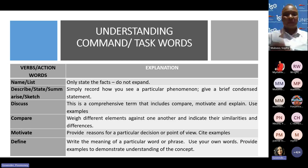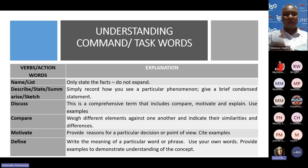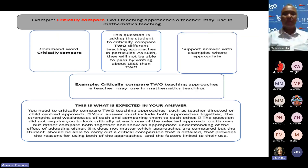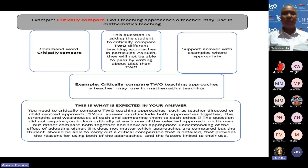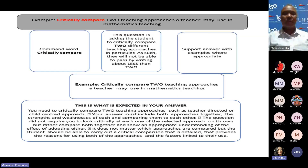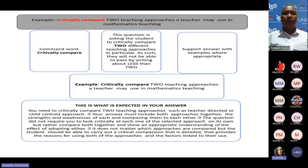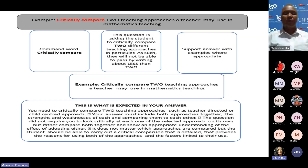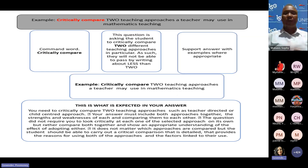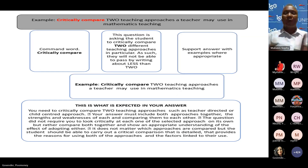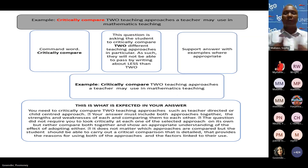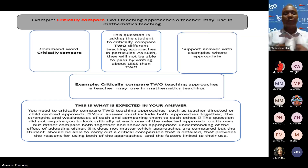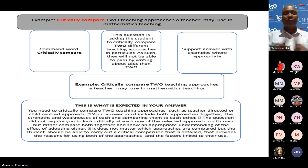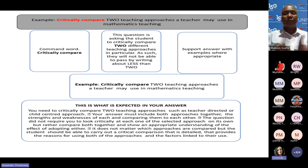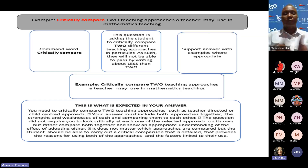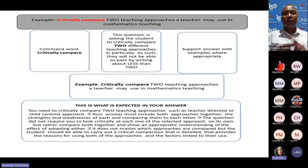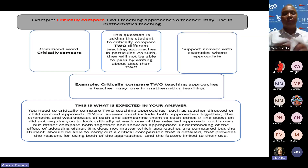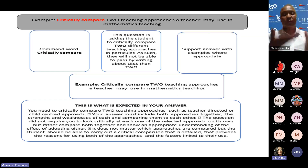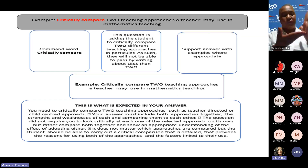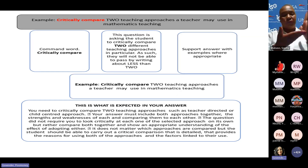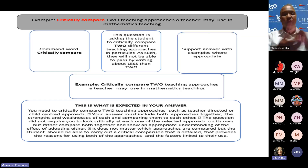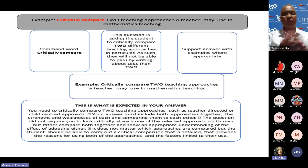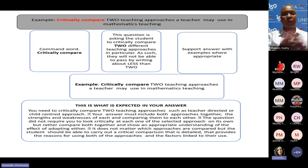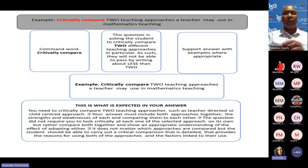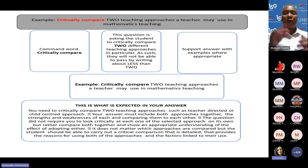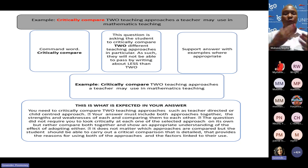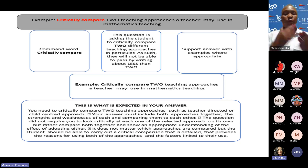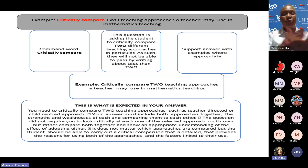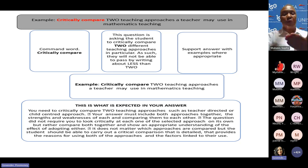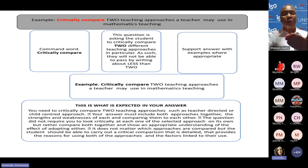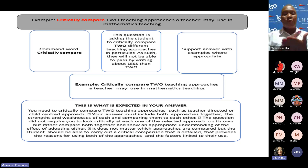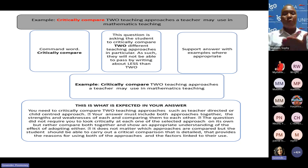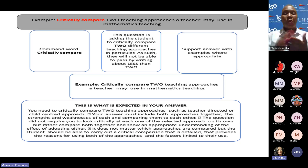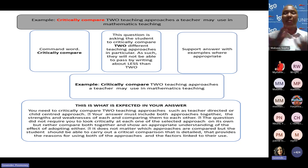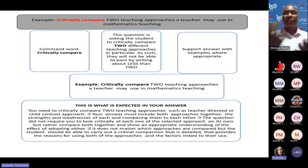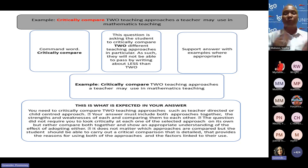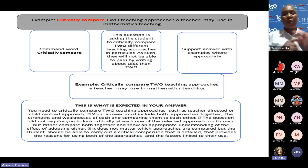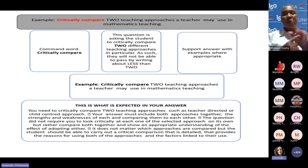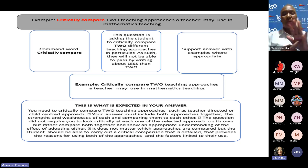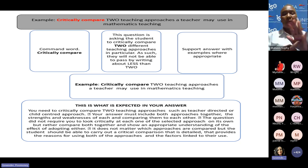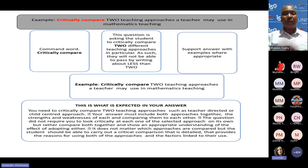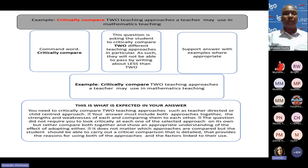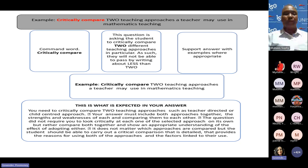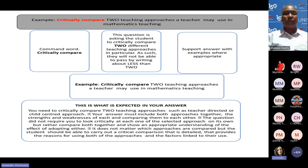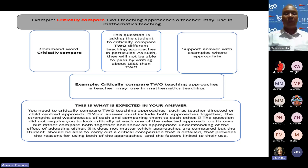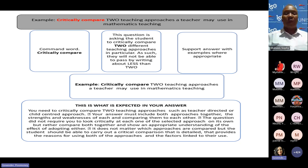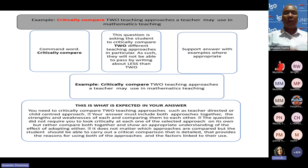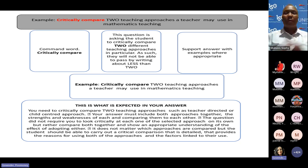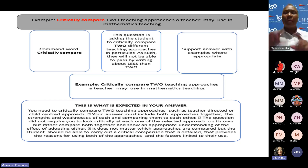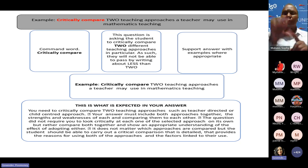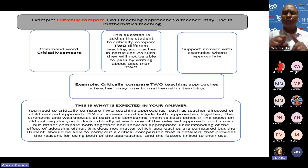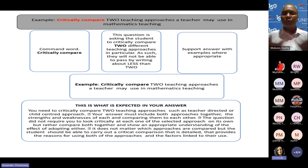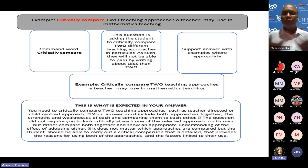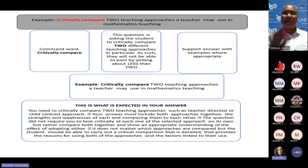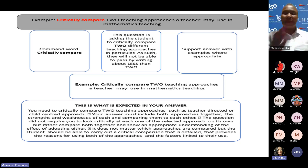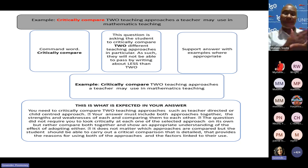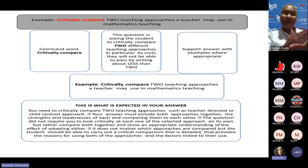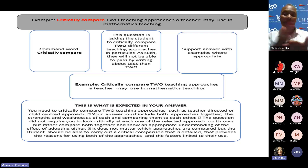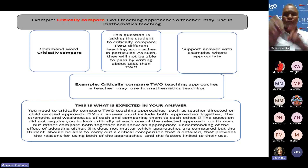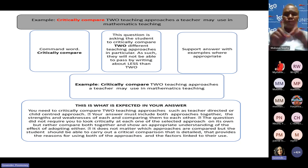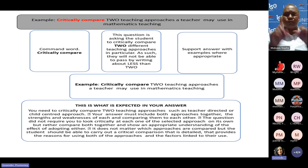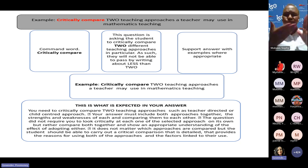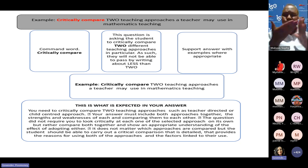So colleagues, here, I want to show you an example, right? You might find that some